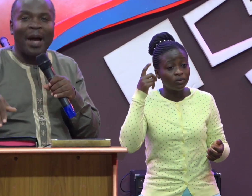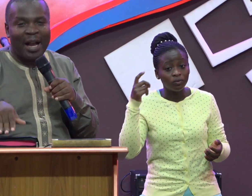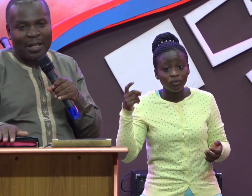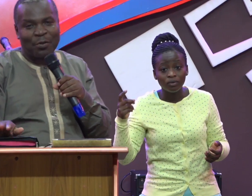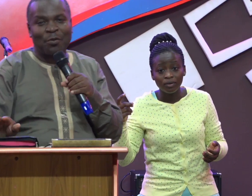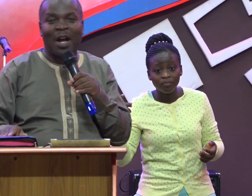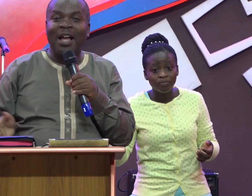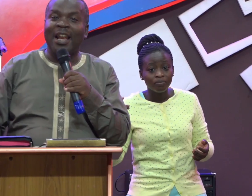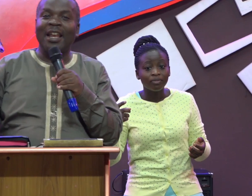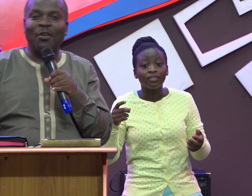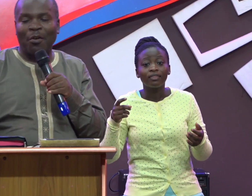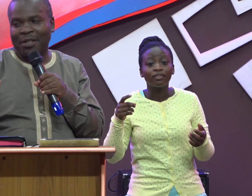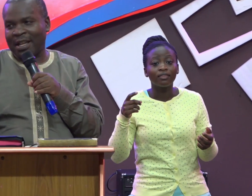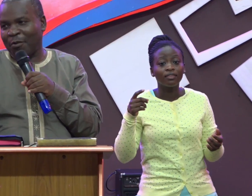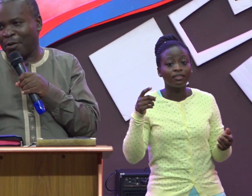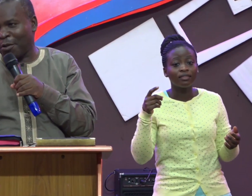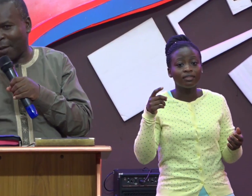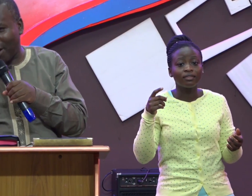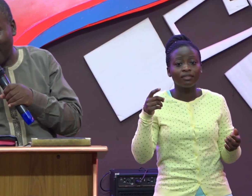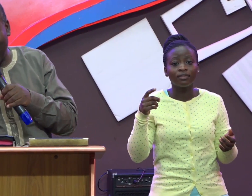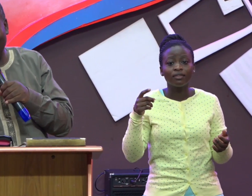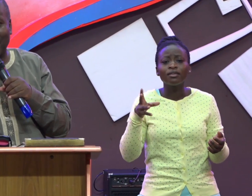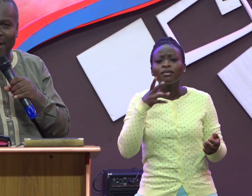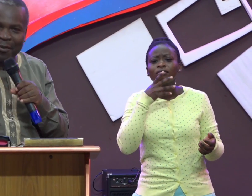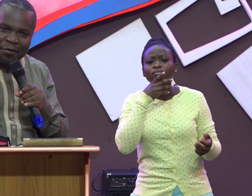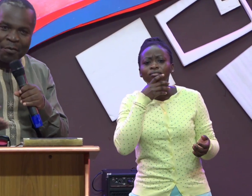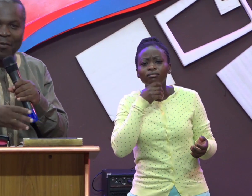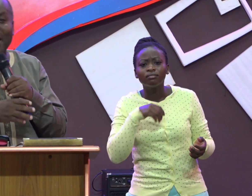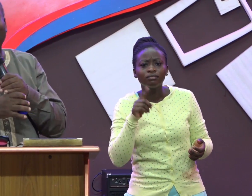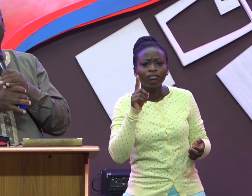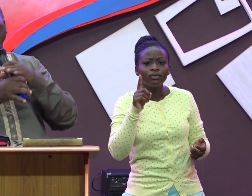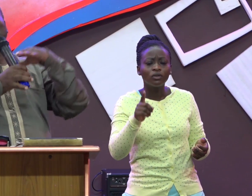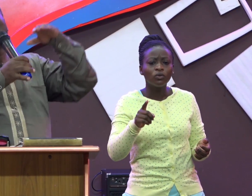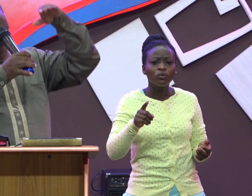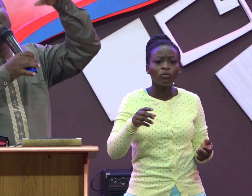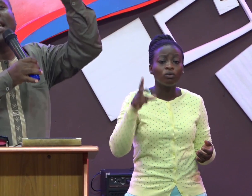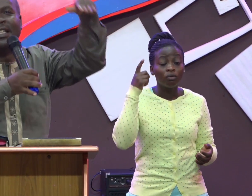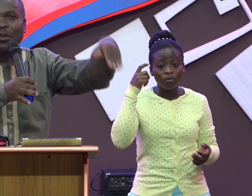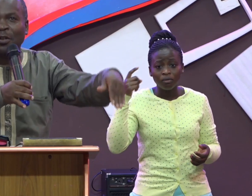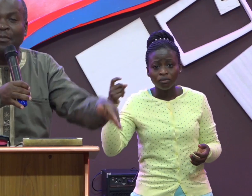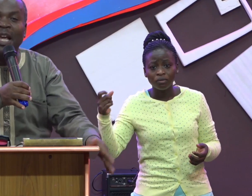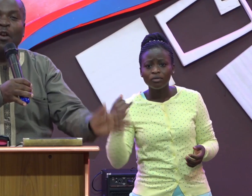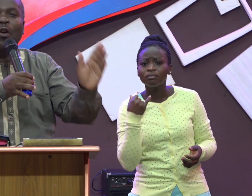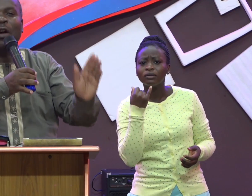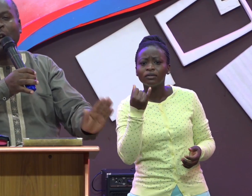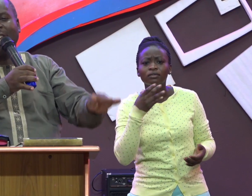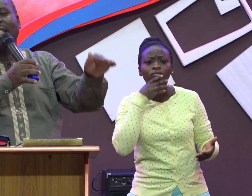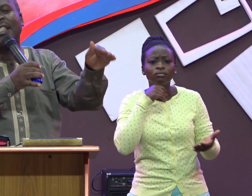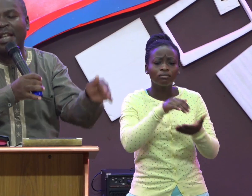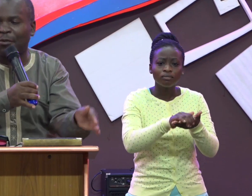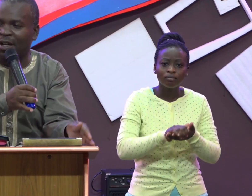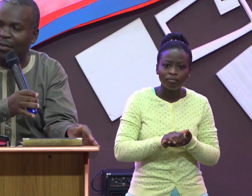ne mba ng'azuukuka. Naye omusajja gw'oloota mu kadaali musajja mufumbo. N'enkiddamu n'enkiroota.